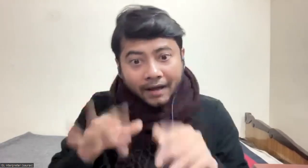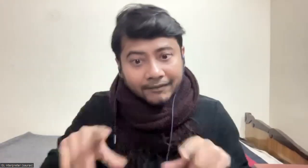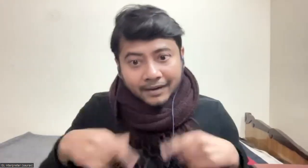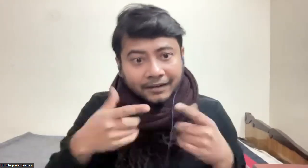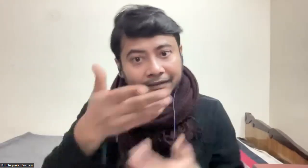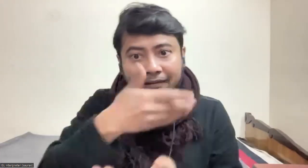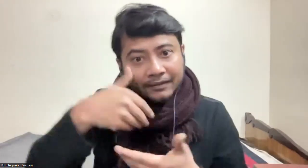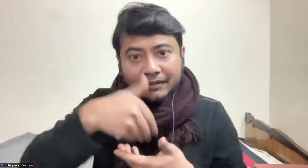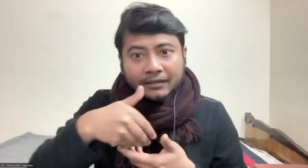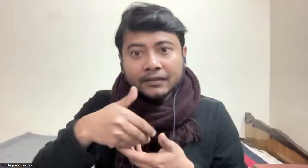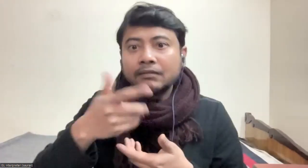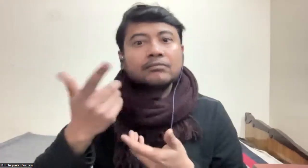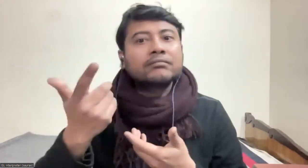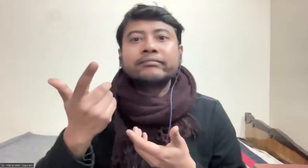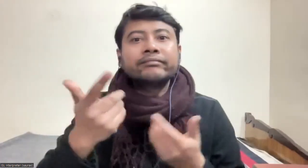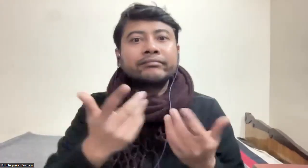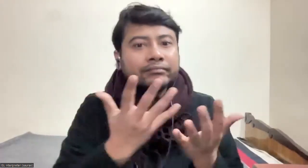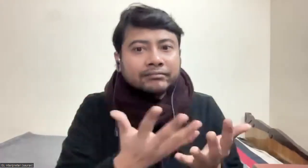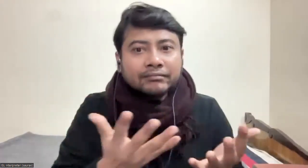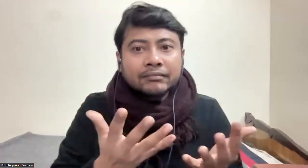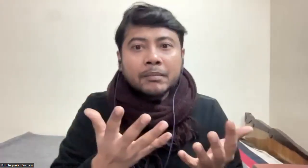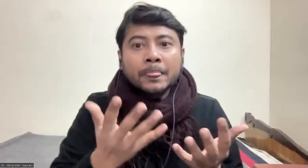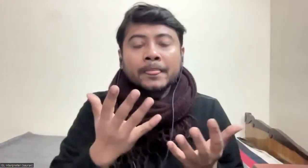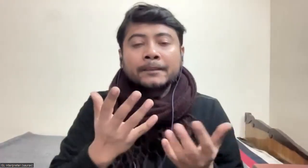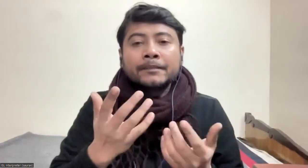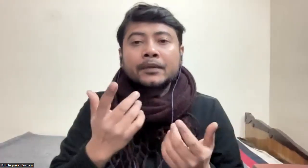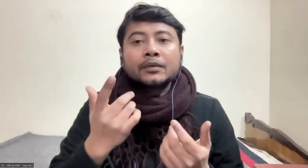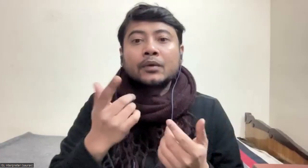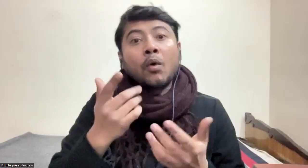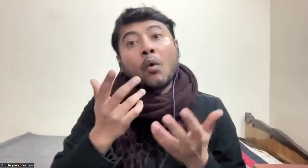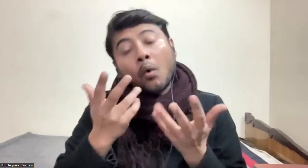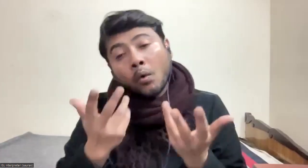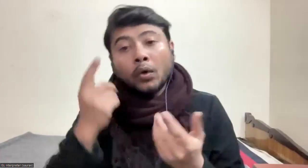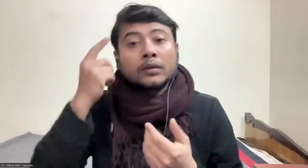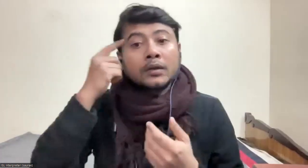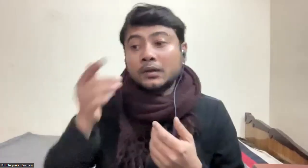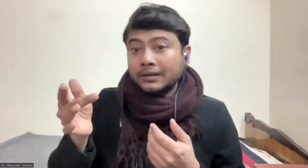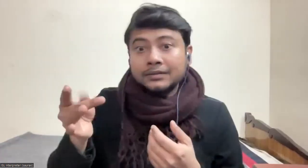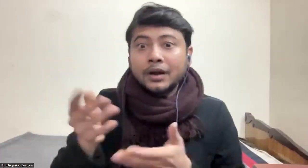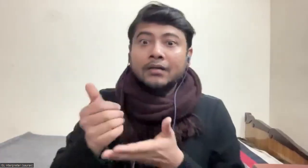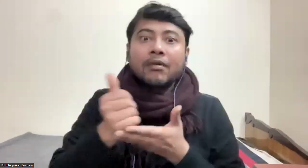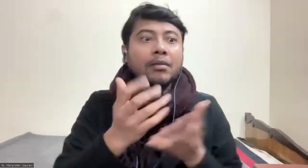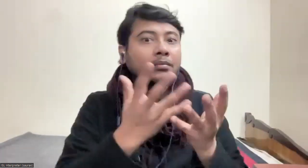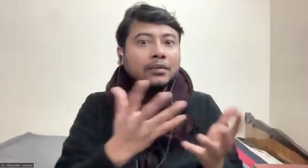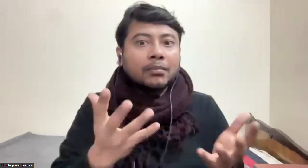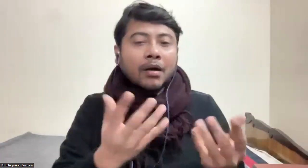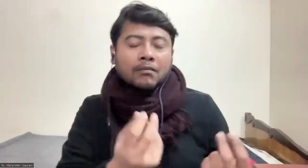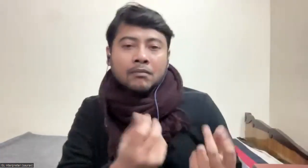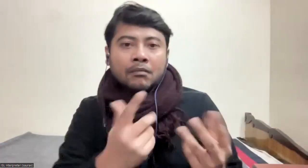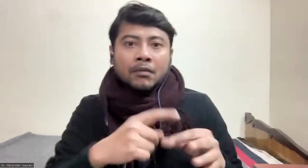that yes, by doing chanting I will get these material things, then that becomes again an offense.